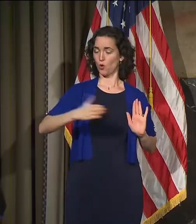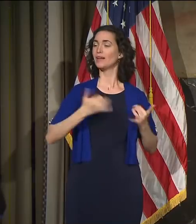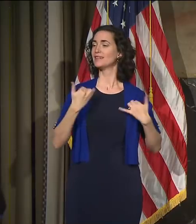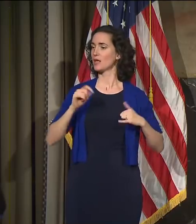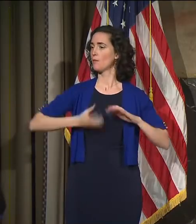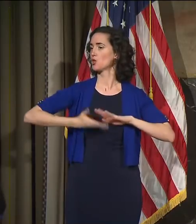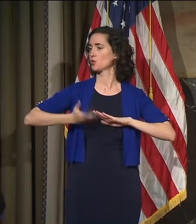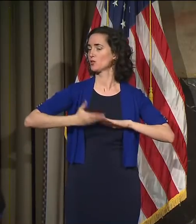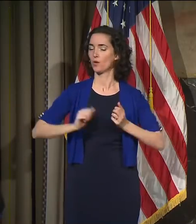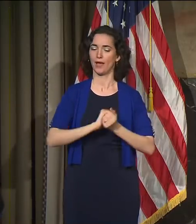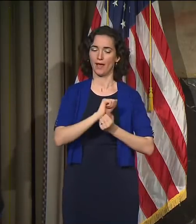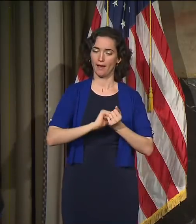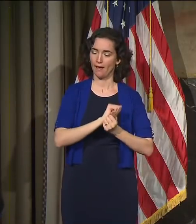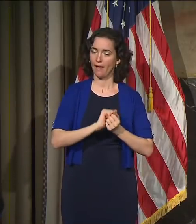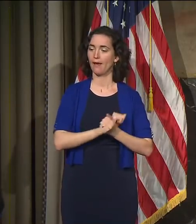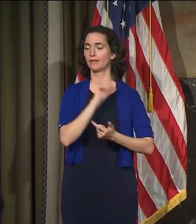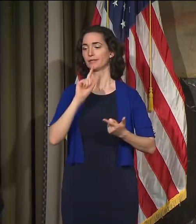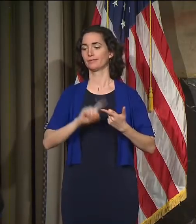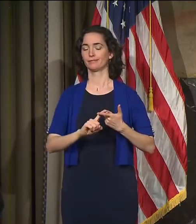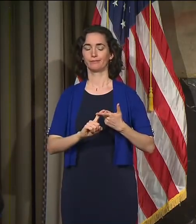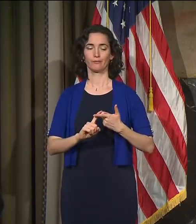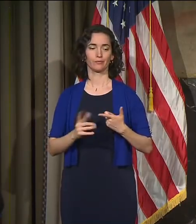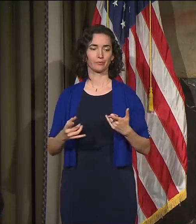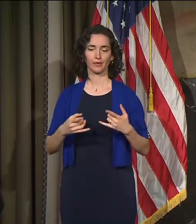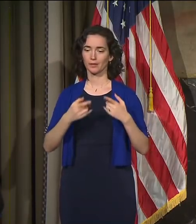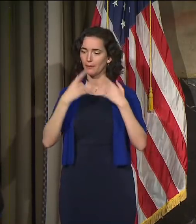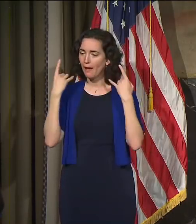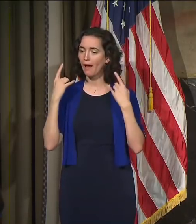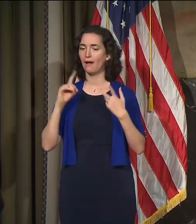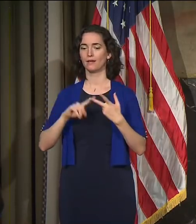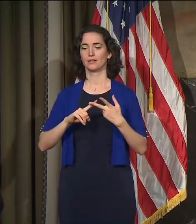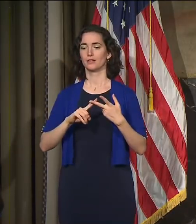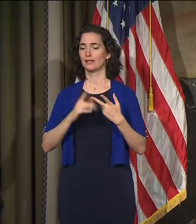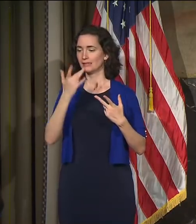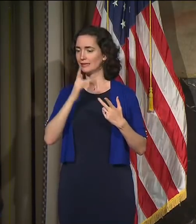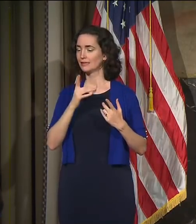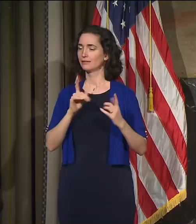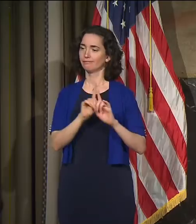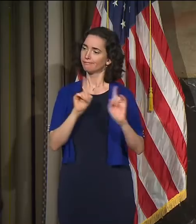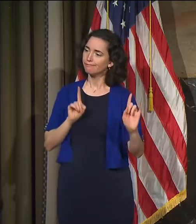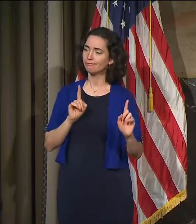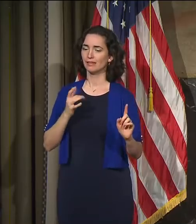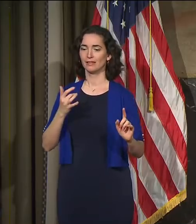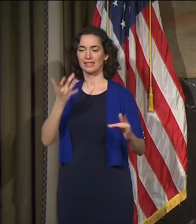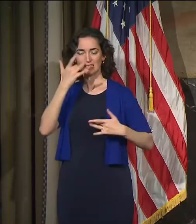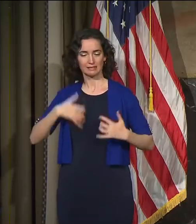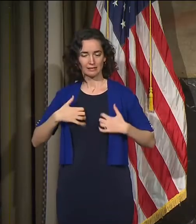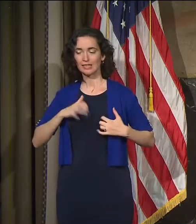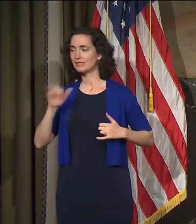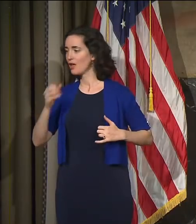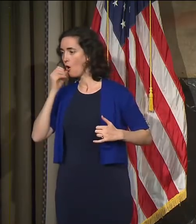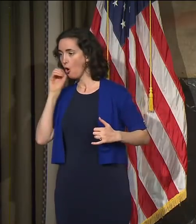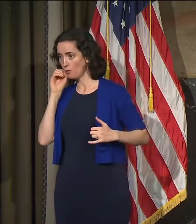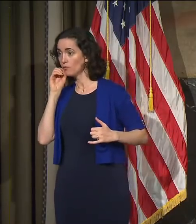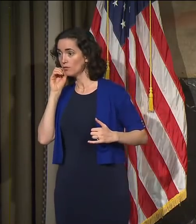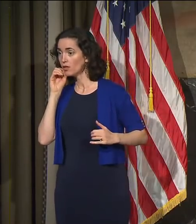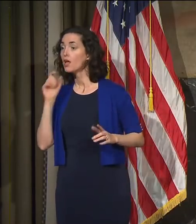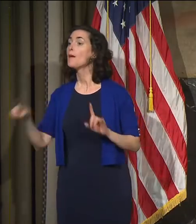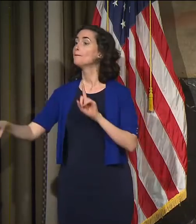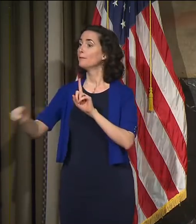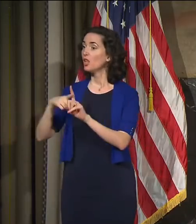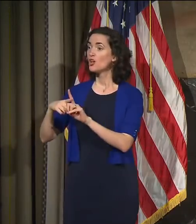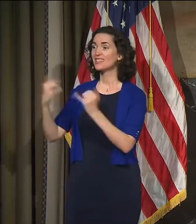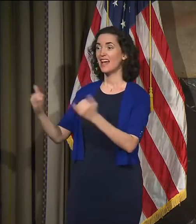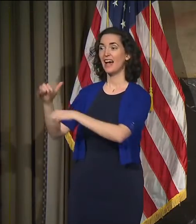are concerned, and I'm one of them, about this new strand that apparently has been reported on coming out of the United Kingdom, guess